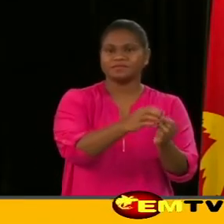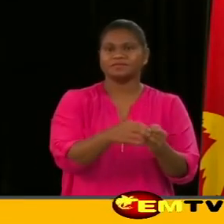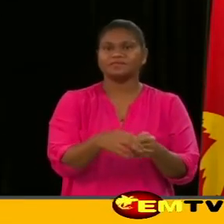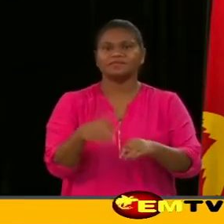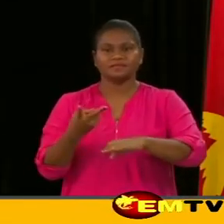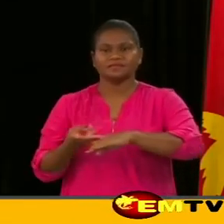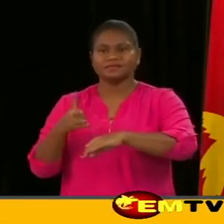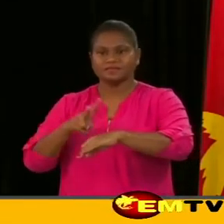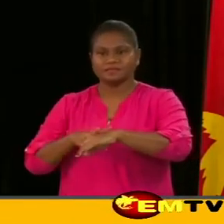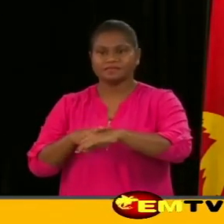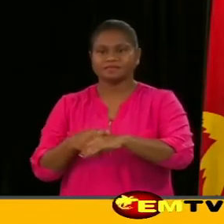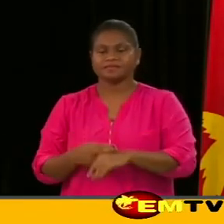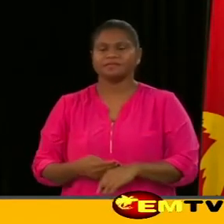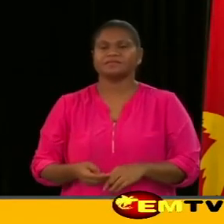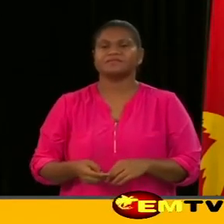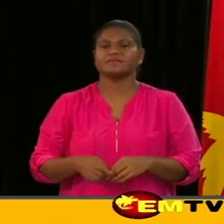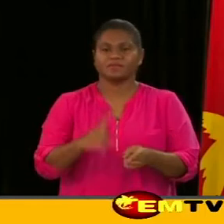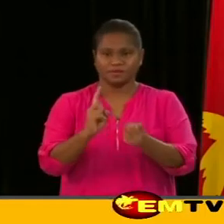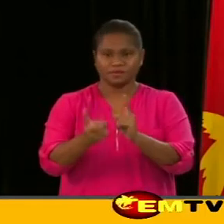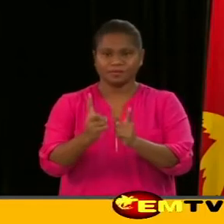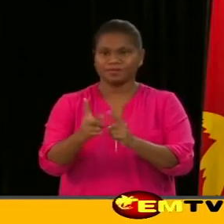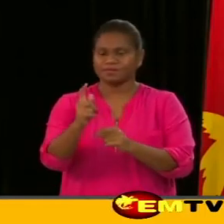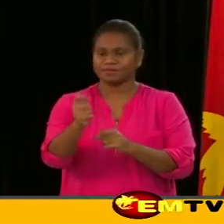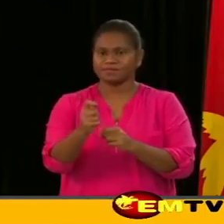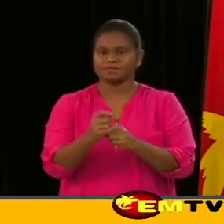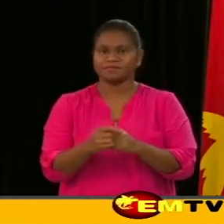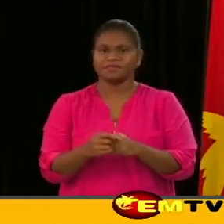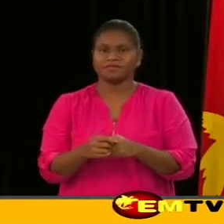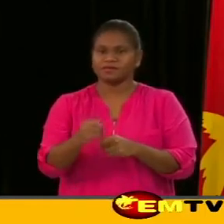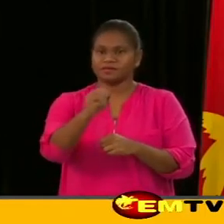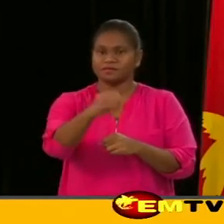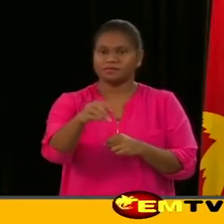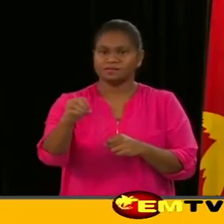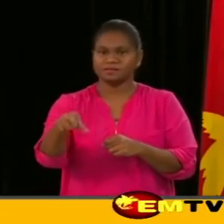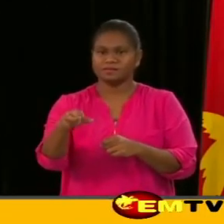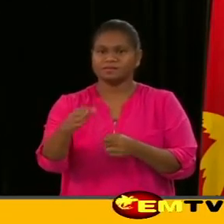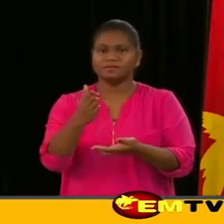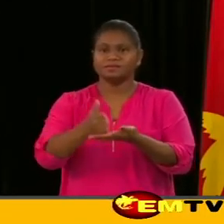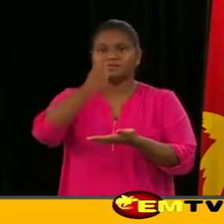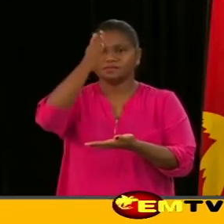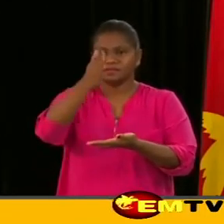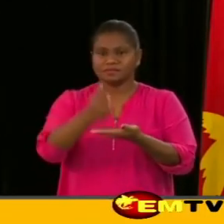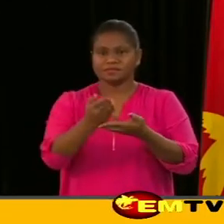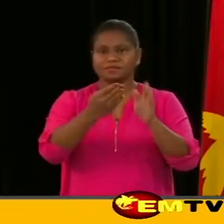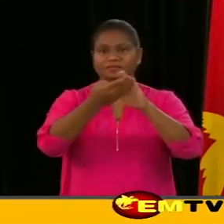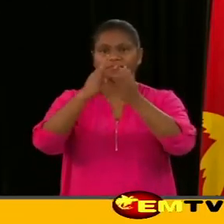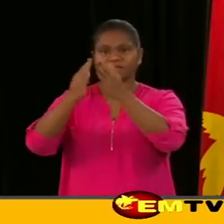Vanimo, and Daru. We are committed to giving our border towns the capacity to conduct 1,000